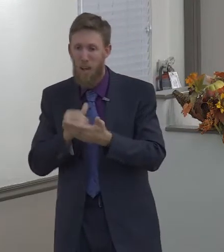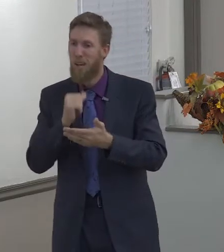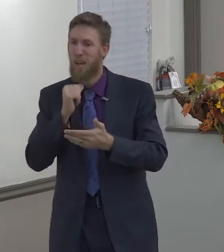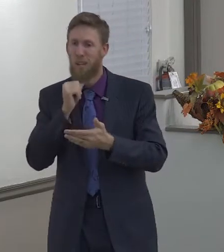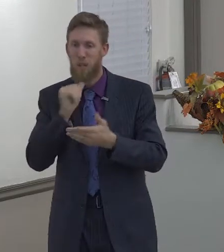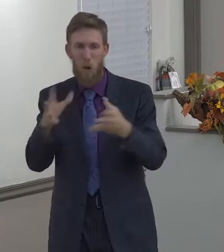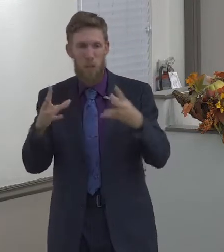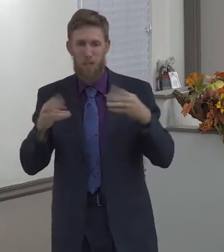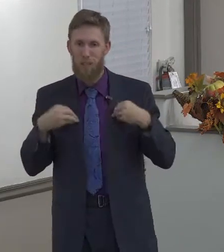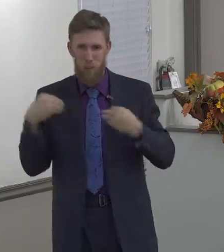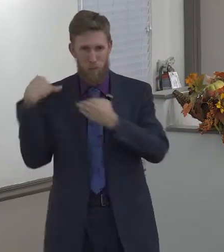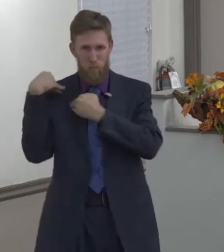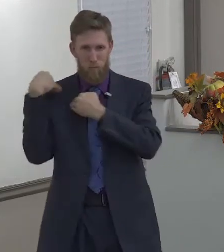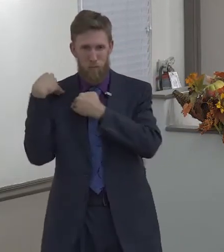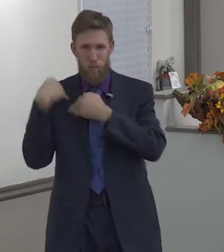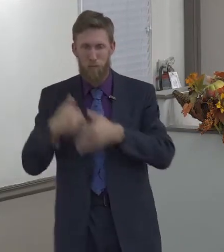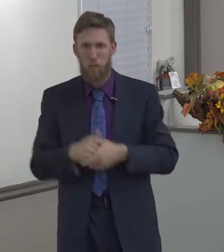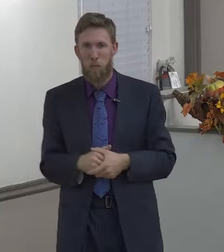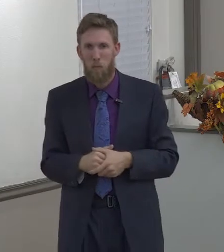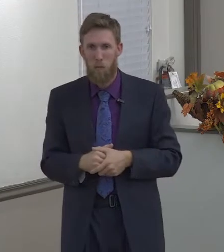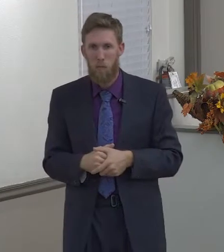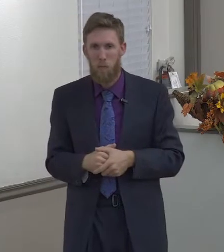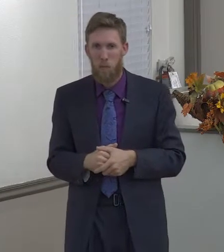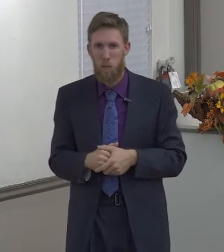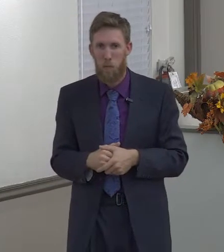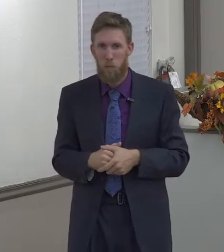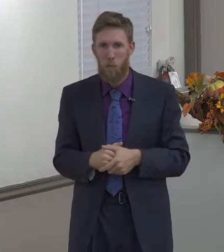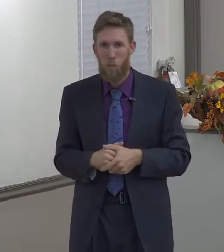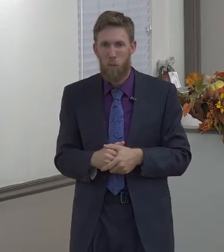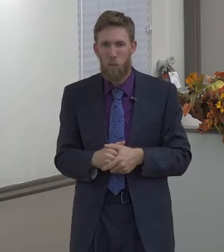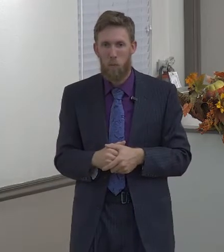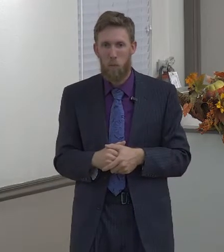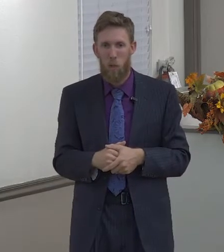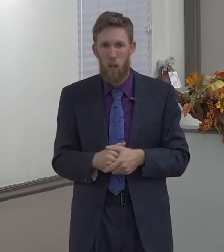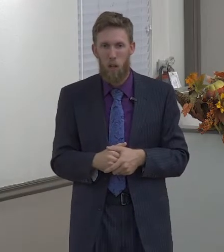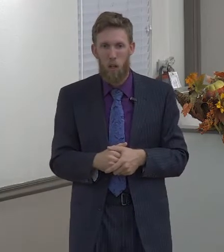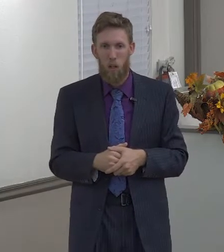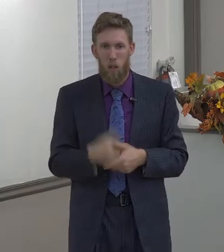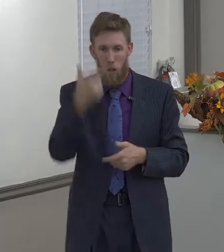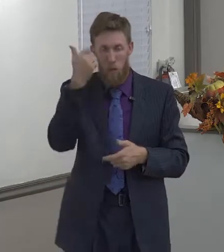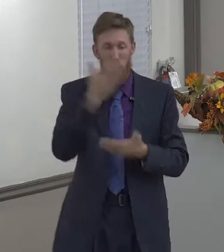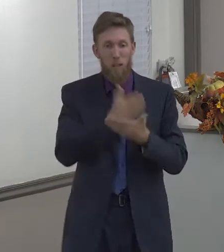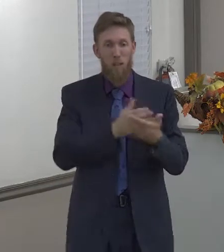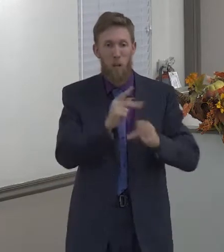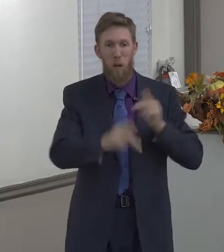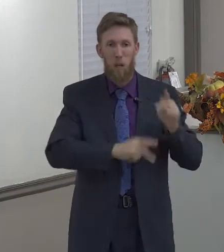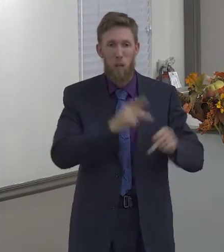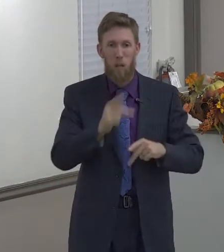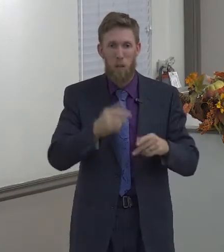There's a role that God has placed them in the church for, something that God wants them to accomplish,